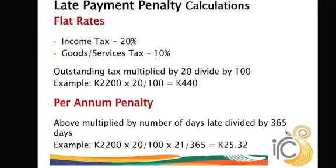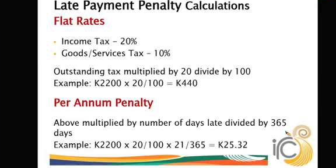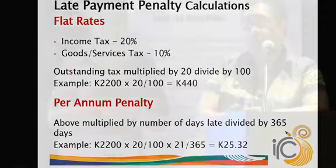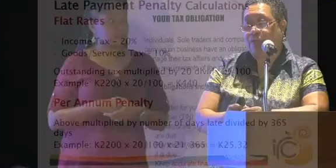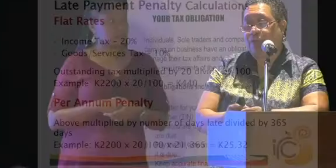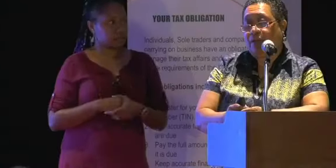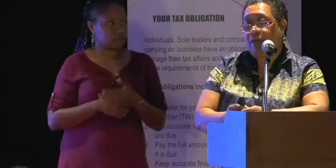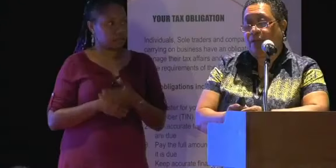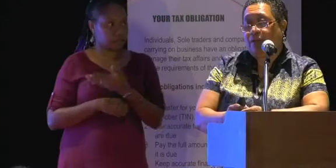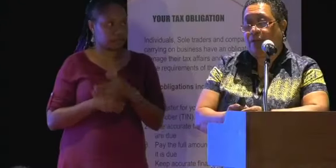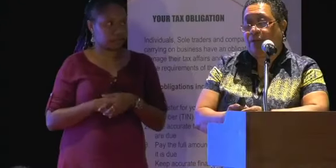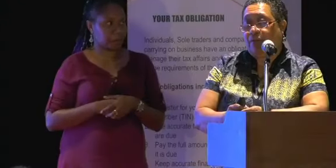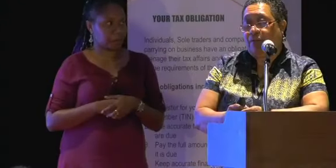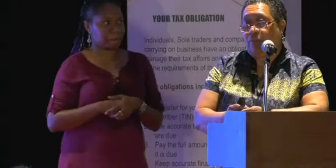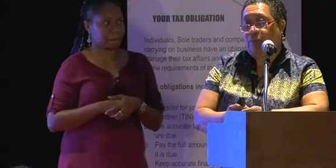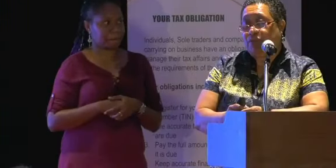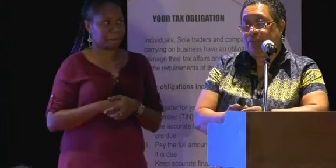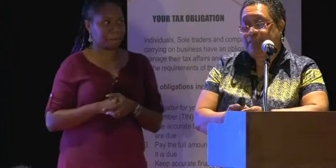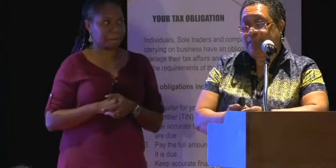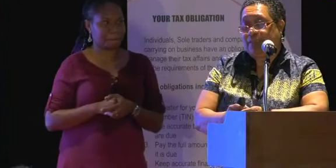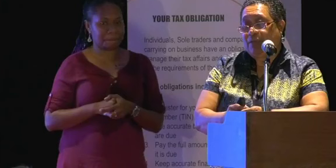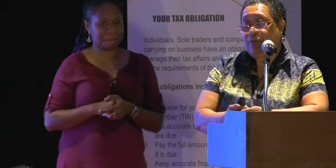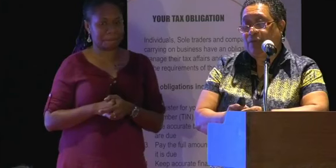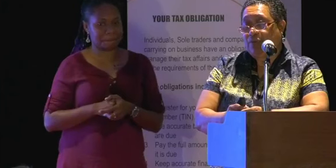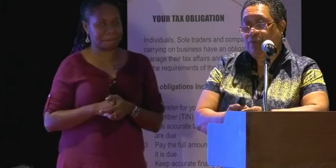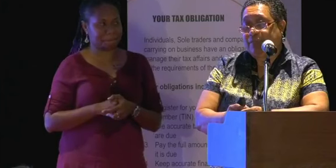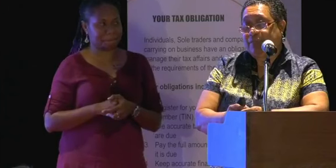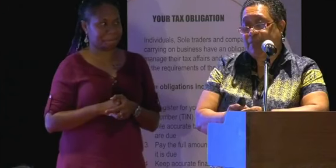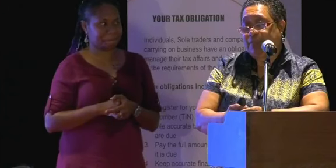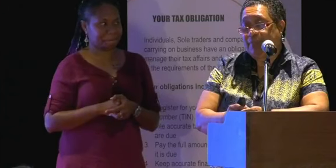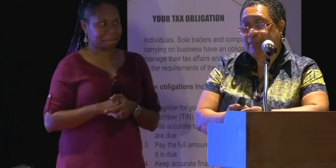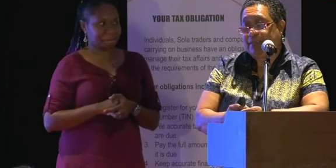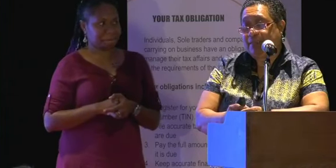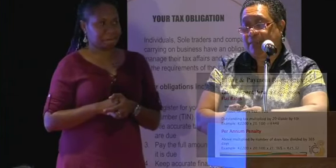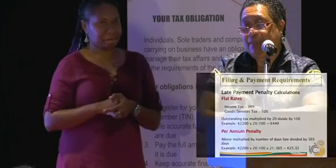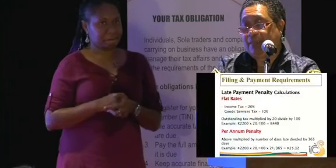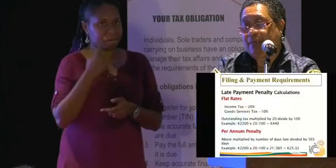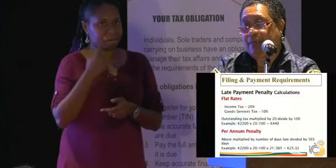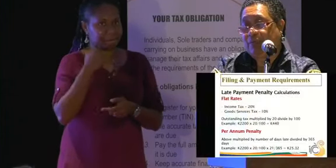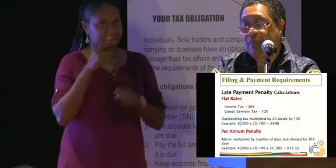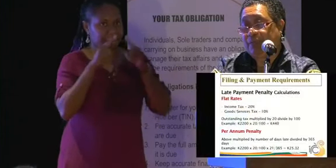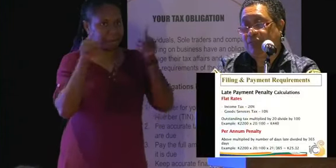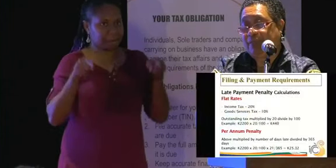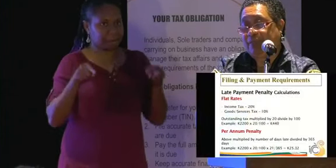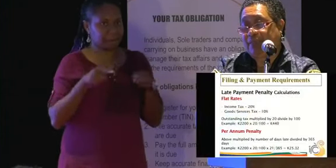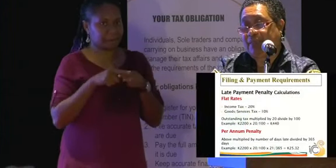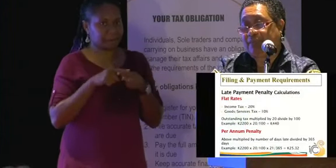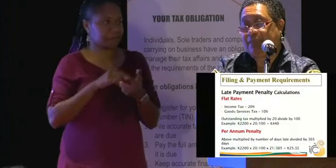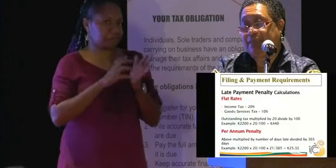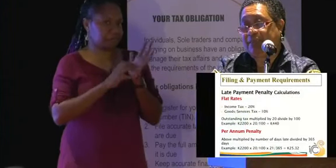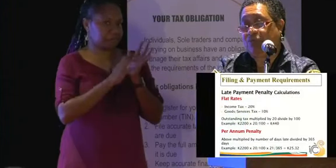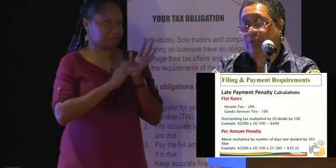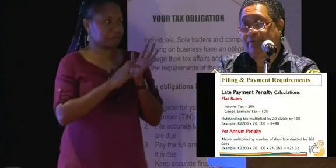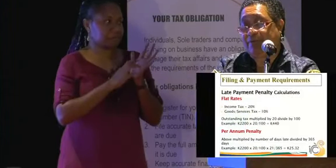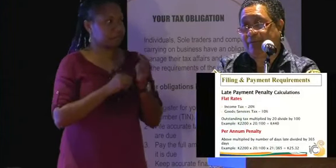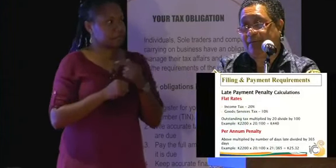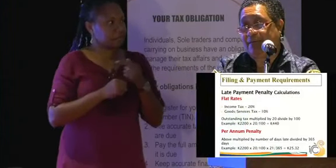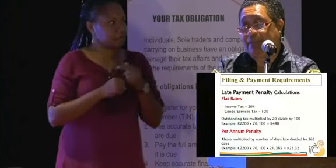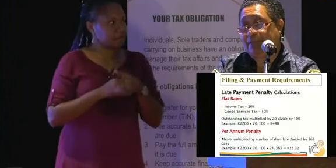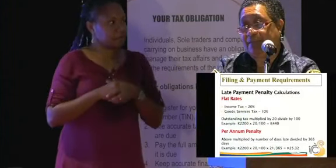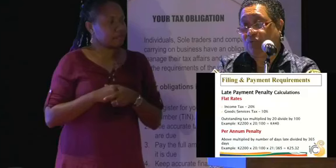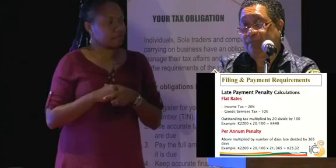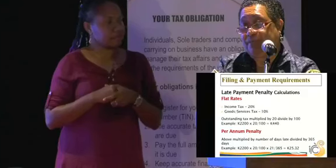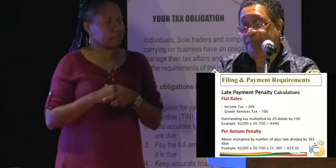Okay, so what you will see on your statement when we issue the statement is